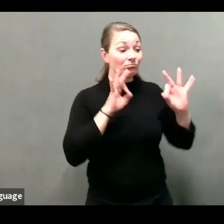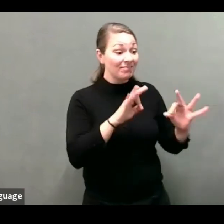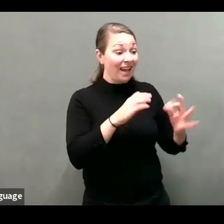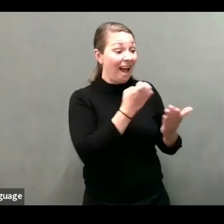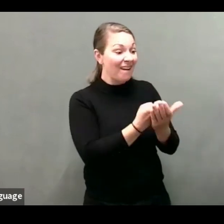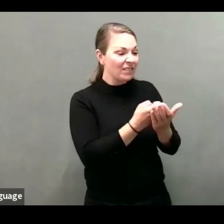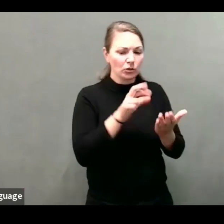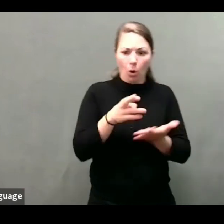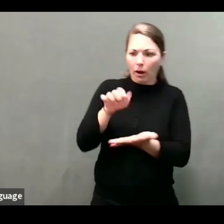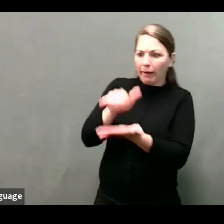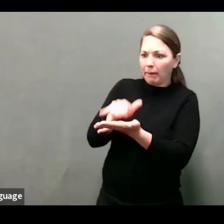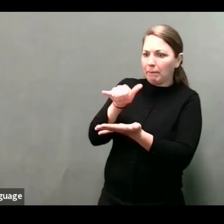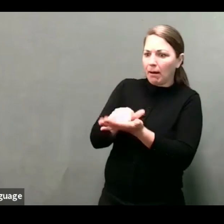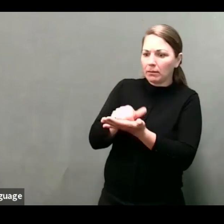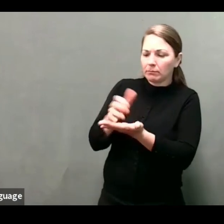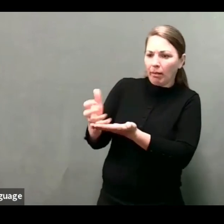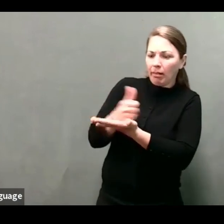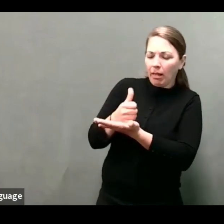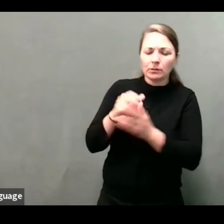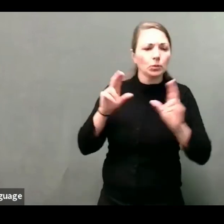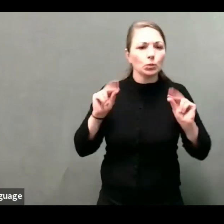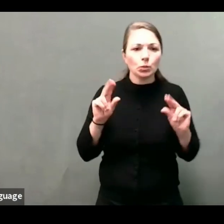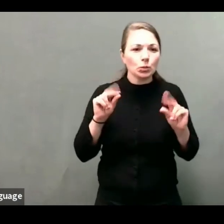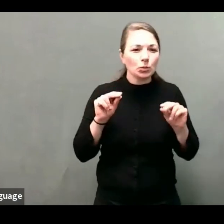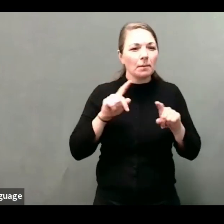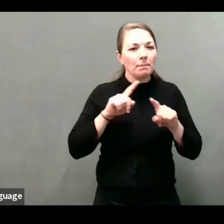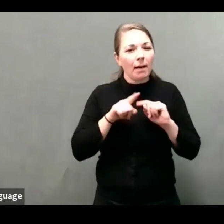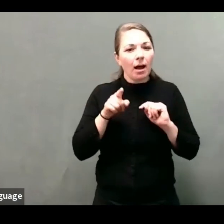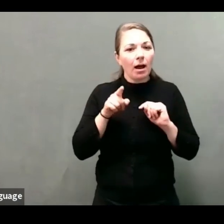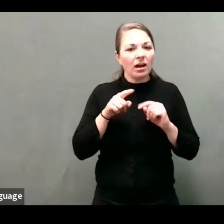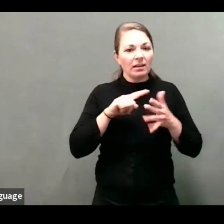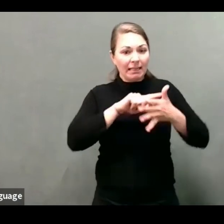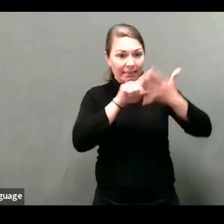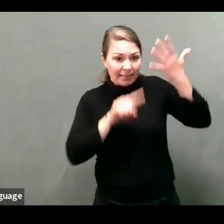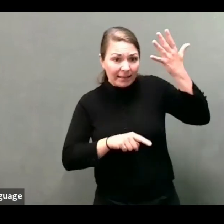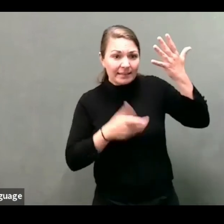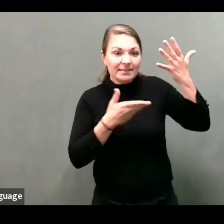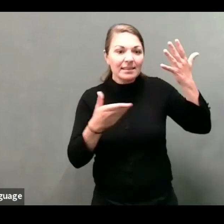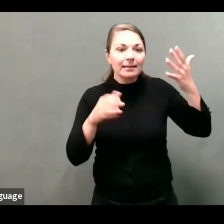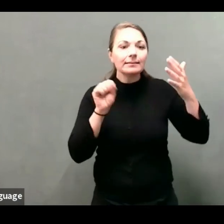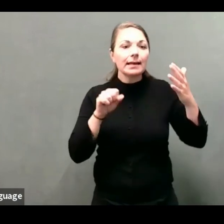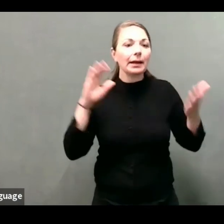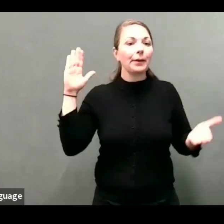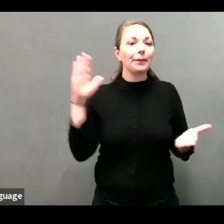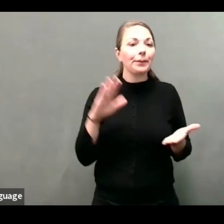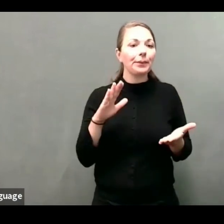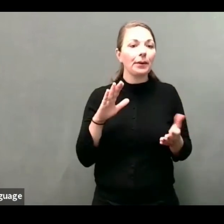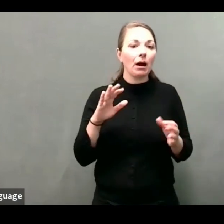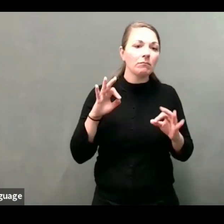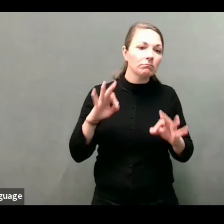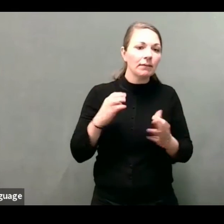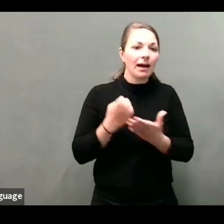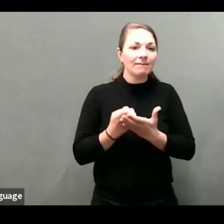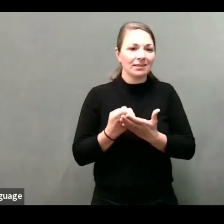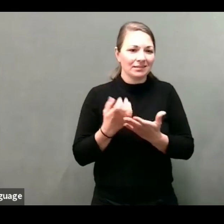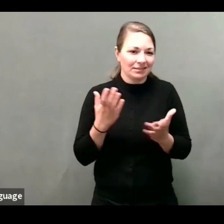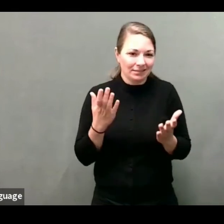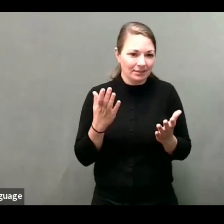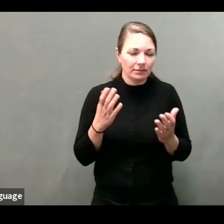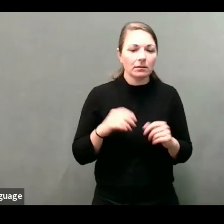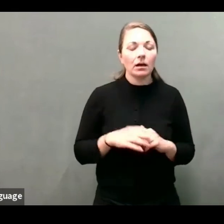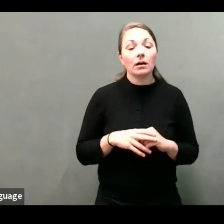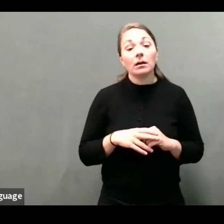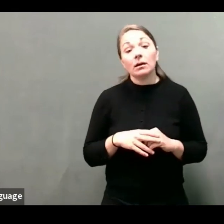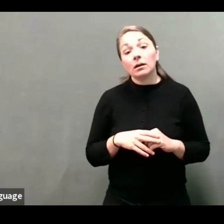It's more like all of these things erode at the chance of getting physical evidence, but also all of these things kind of take place on a spectrum. You